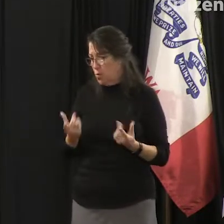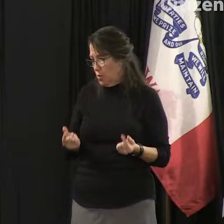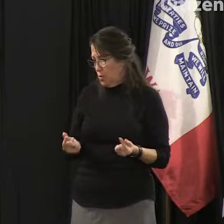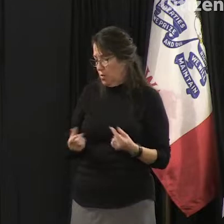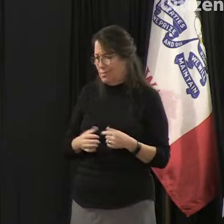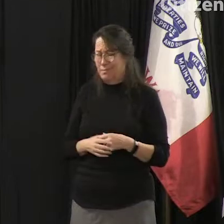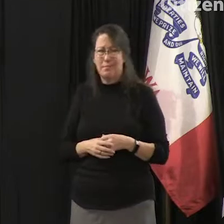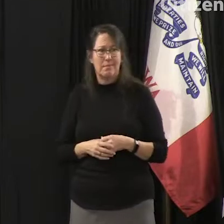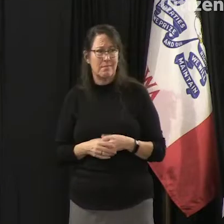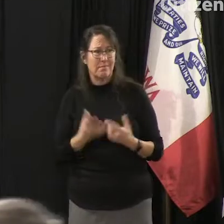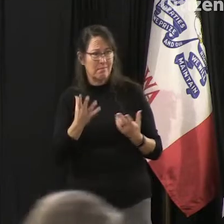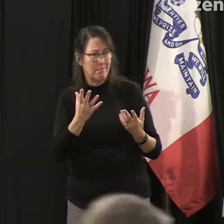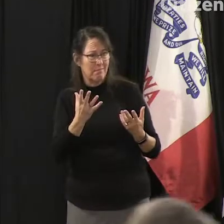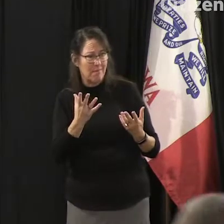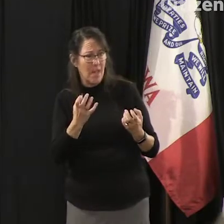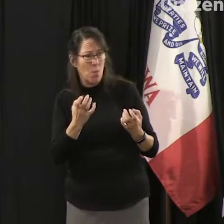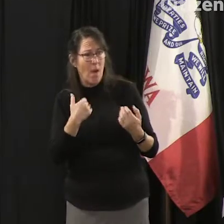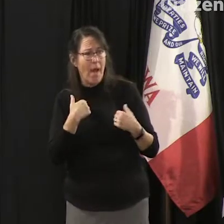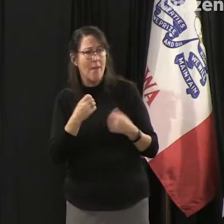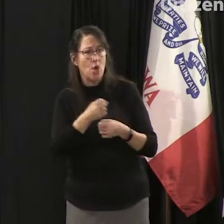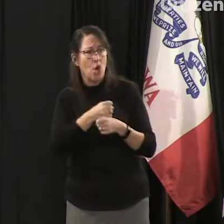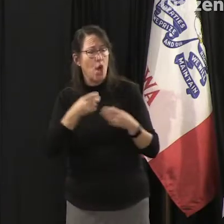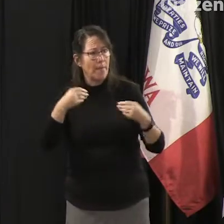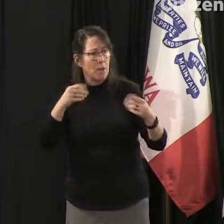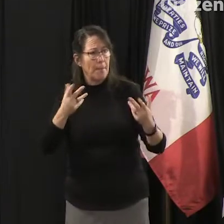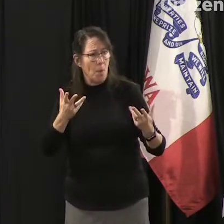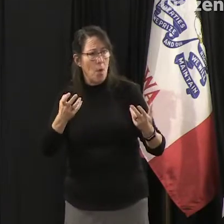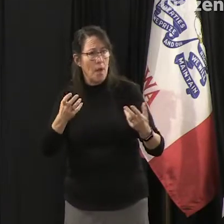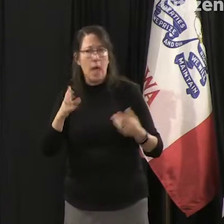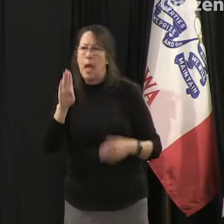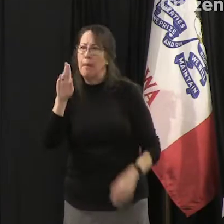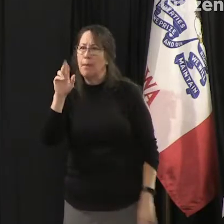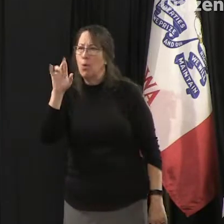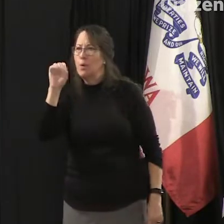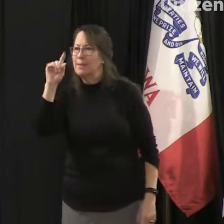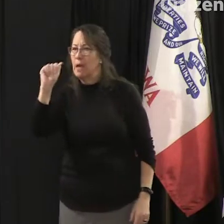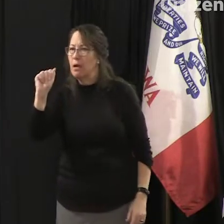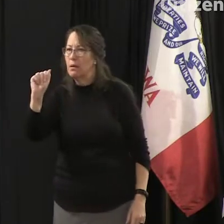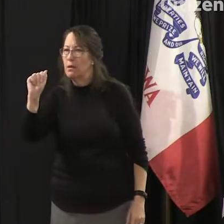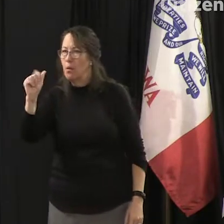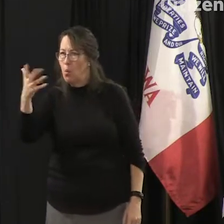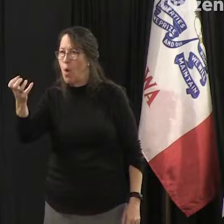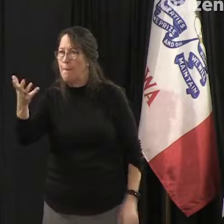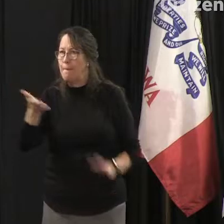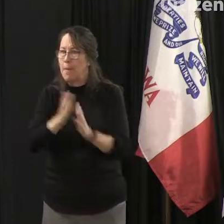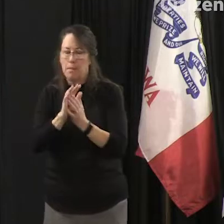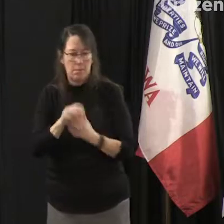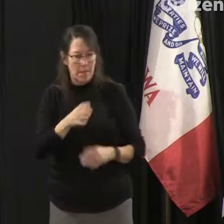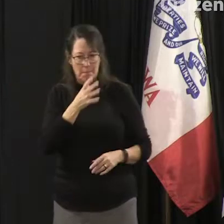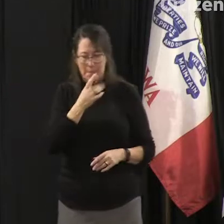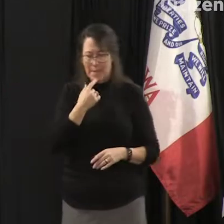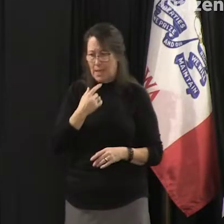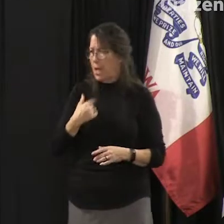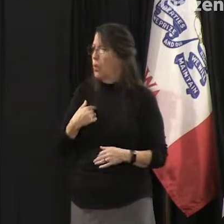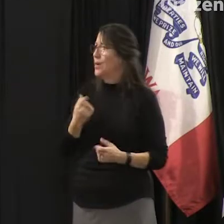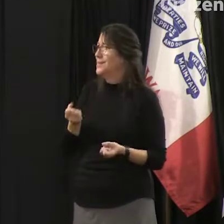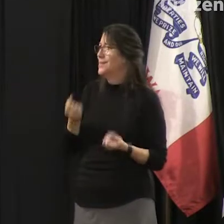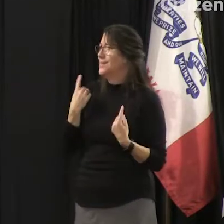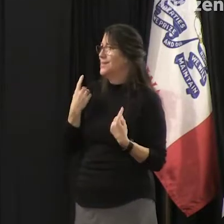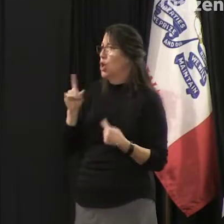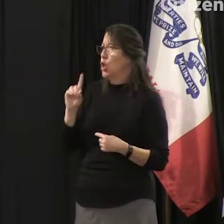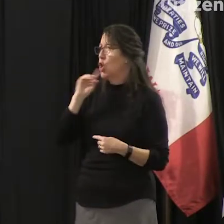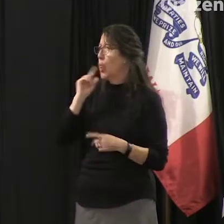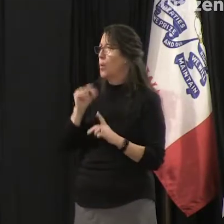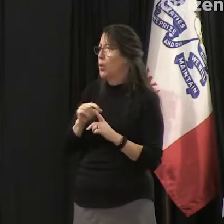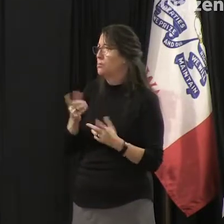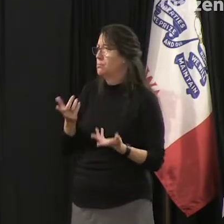want to do? And she said, I want to have a coffee shop. I want to be a barista. Well, her mother told me later, I had no idea where Emily